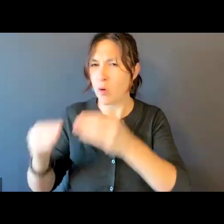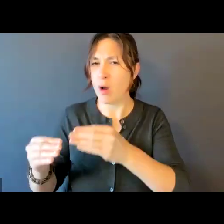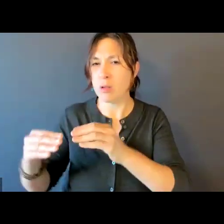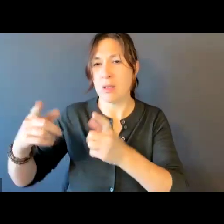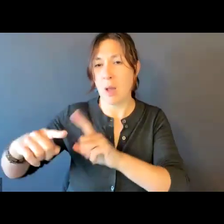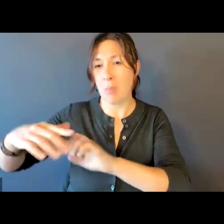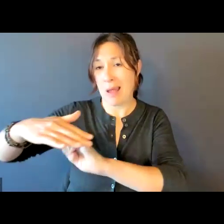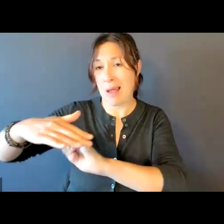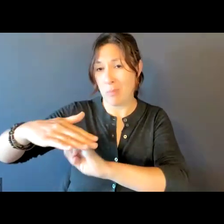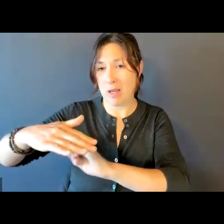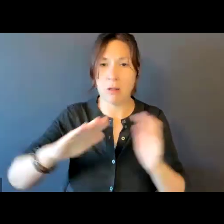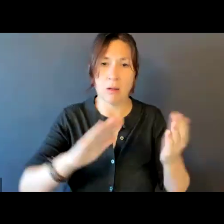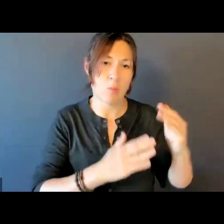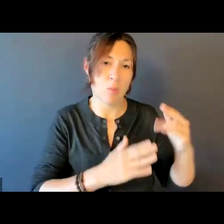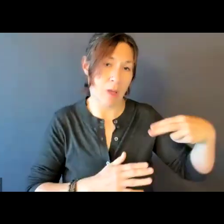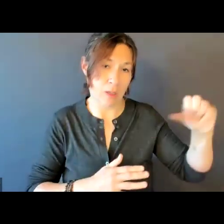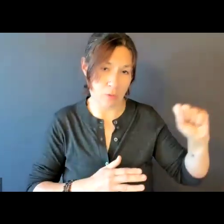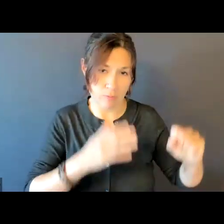schools.